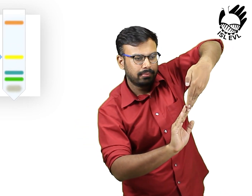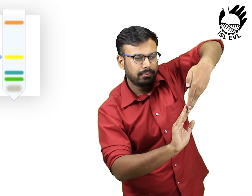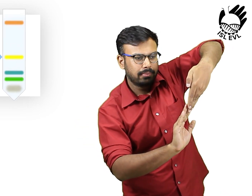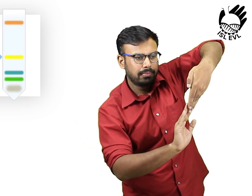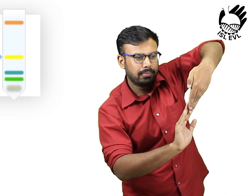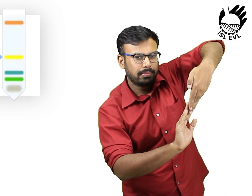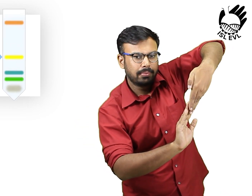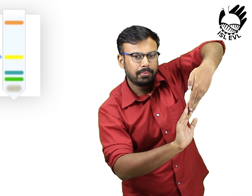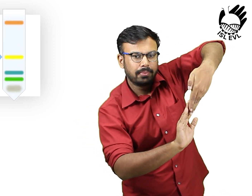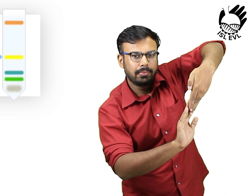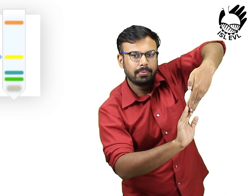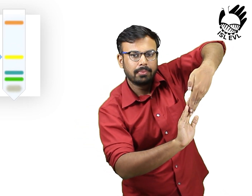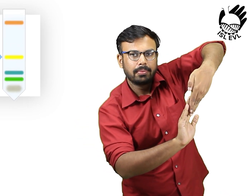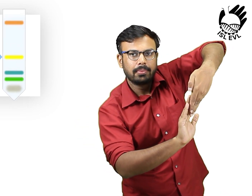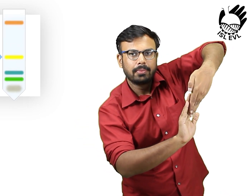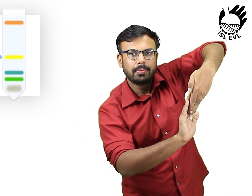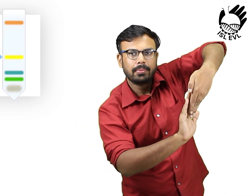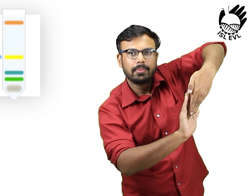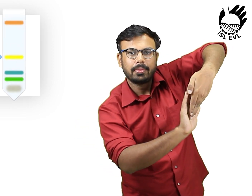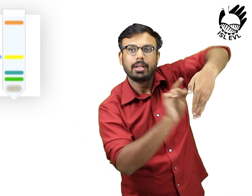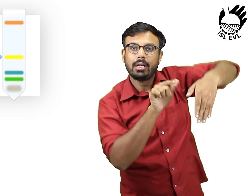paper just touches the bottom of the beaker.